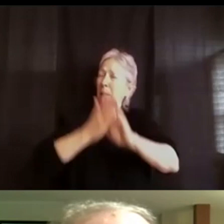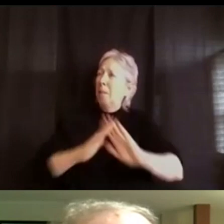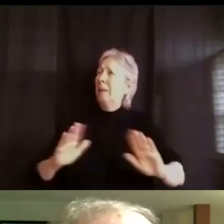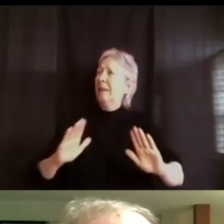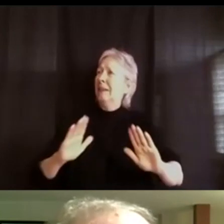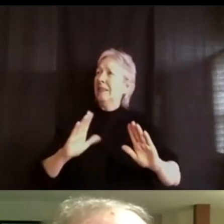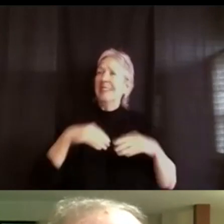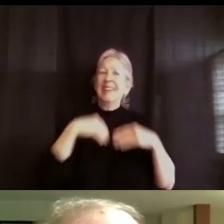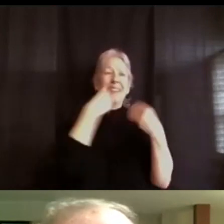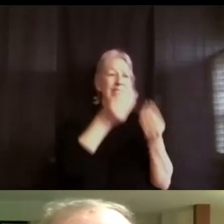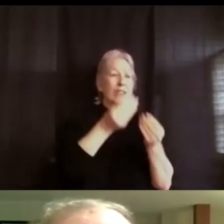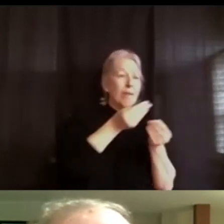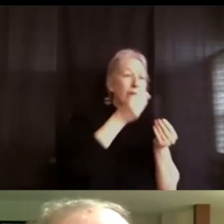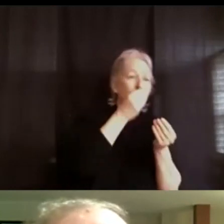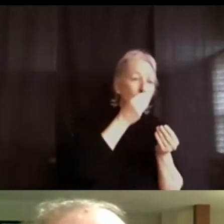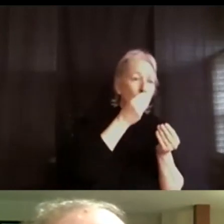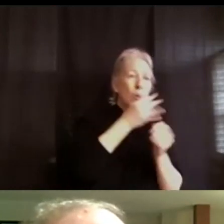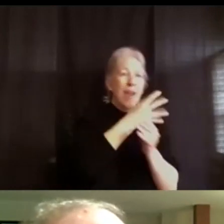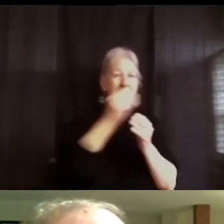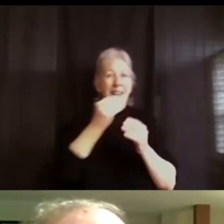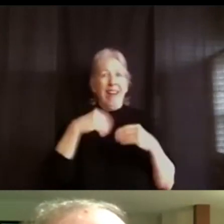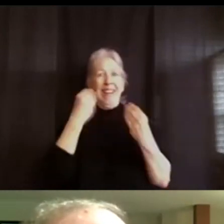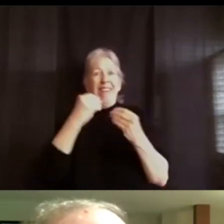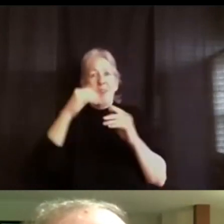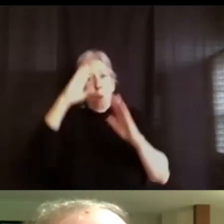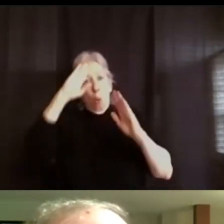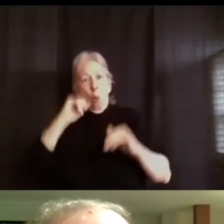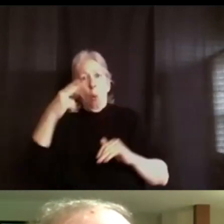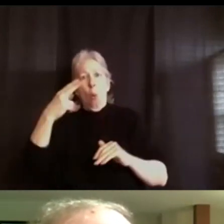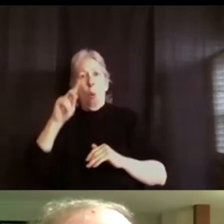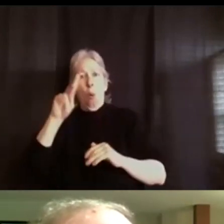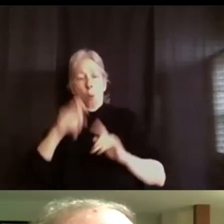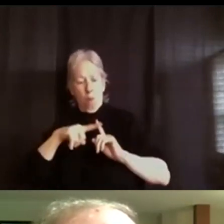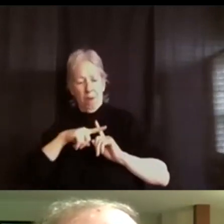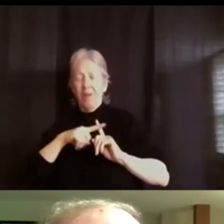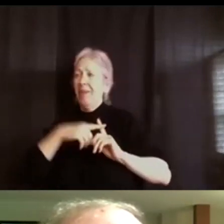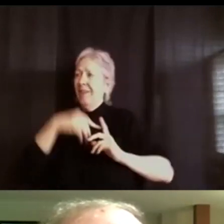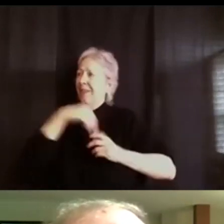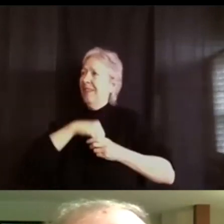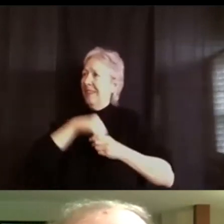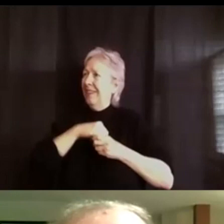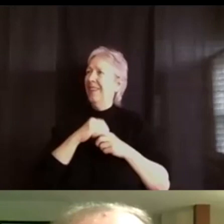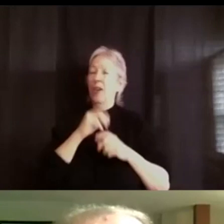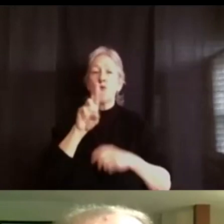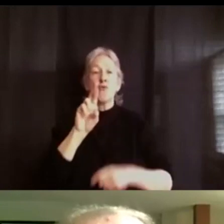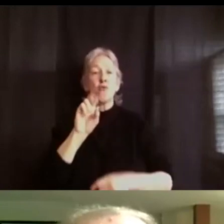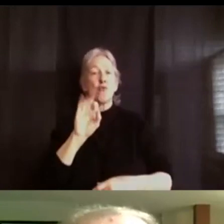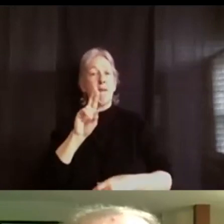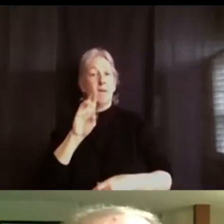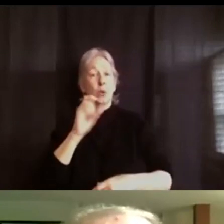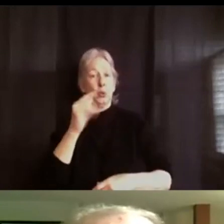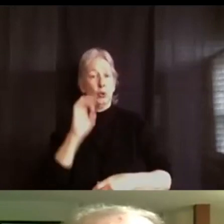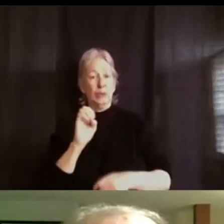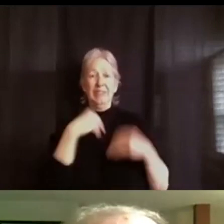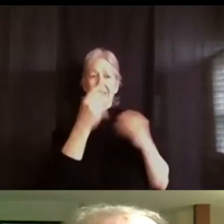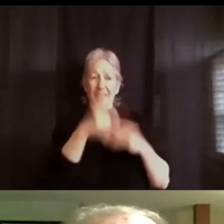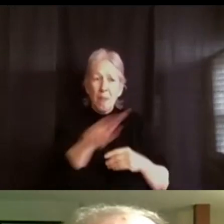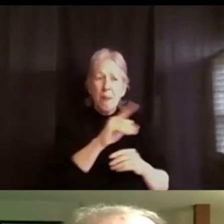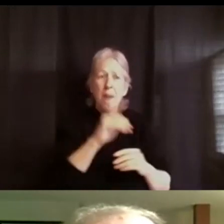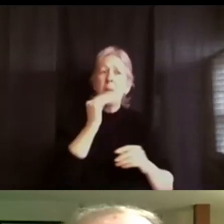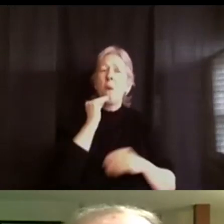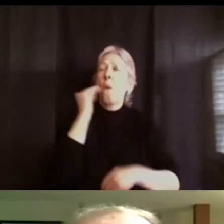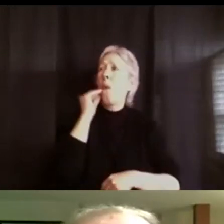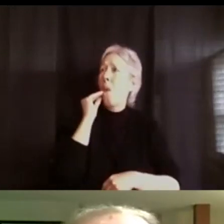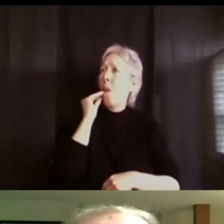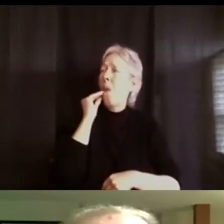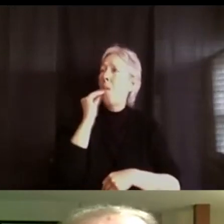tomorrow. Help us find a home for refugees. Support medical care workers in their endless tasks of